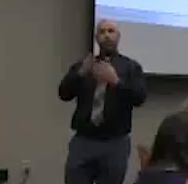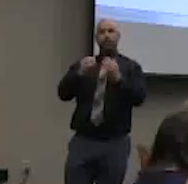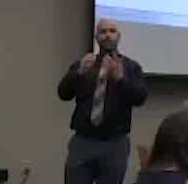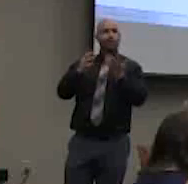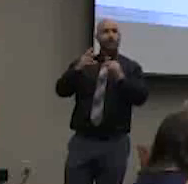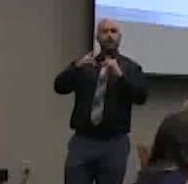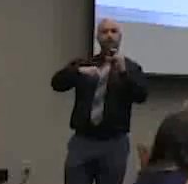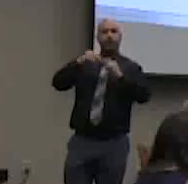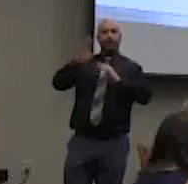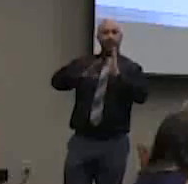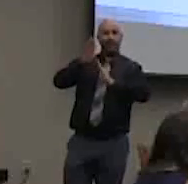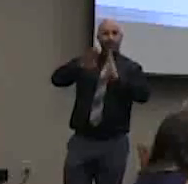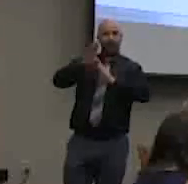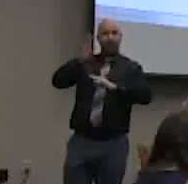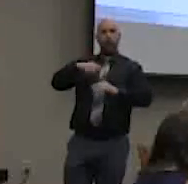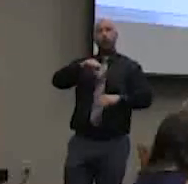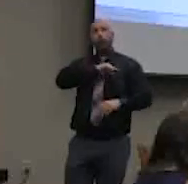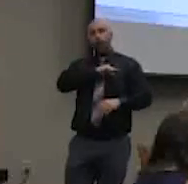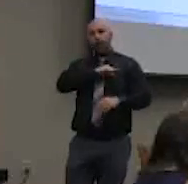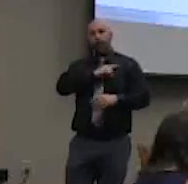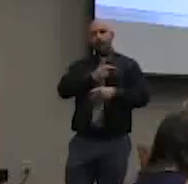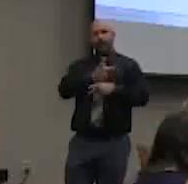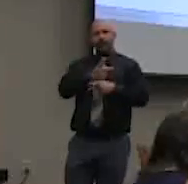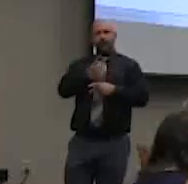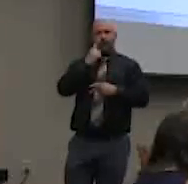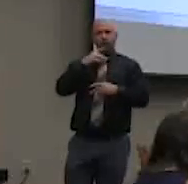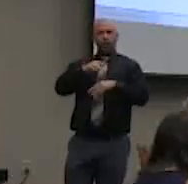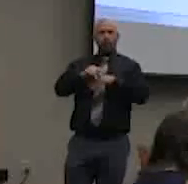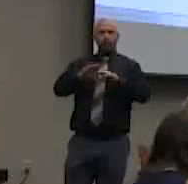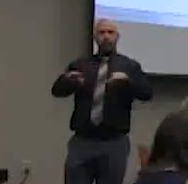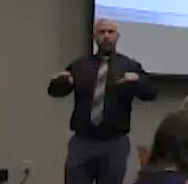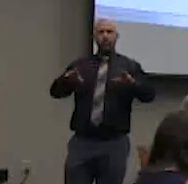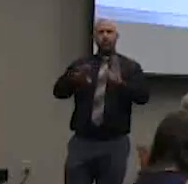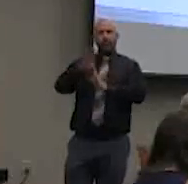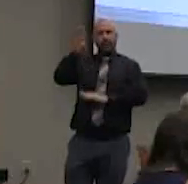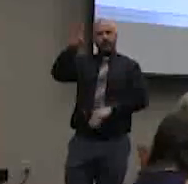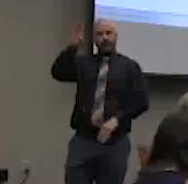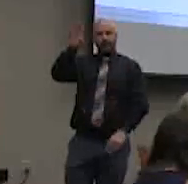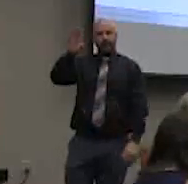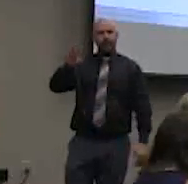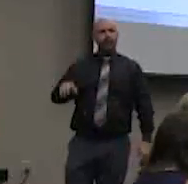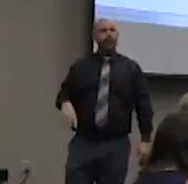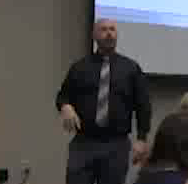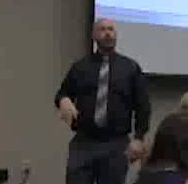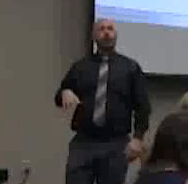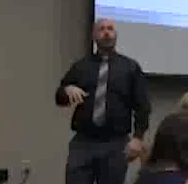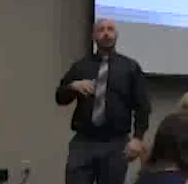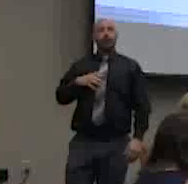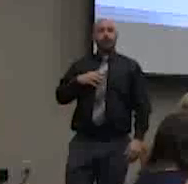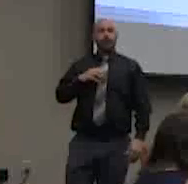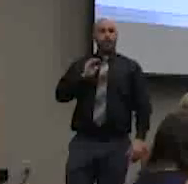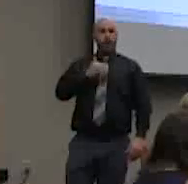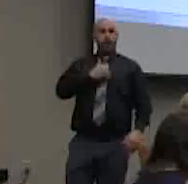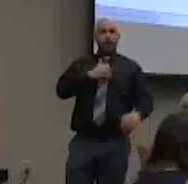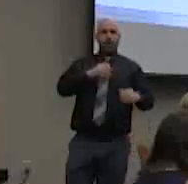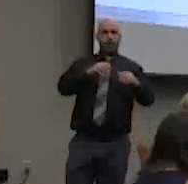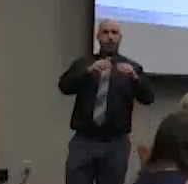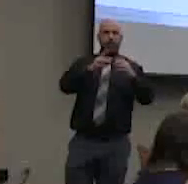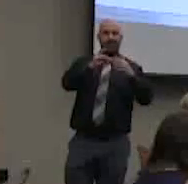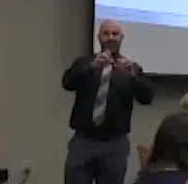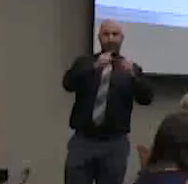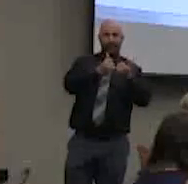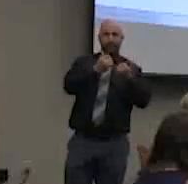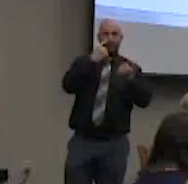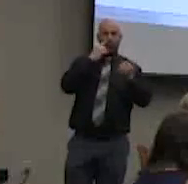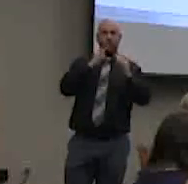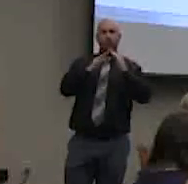for early childhood development. Having served as the lead agency for the community network, with the